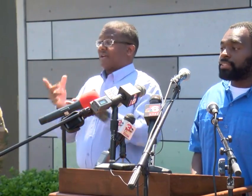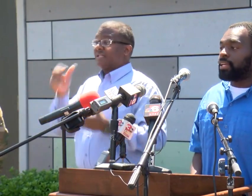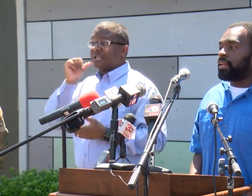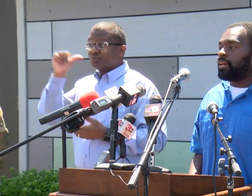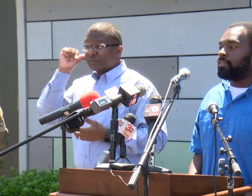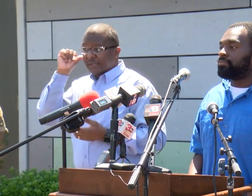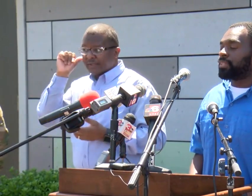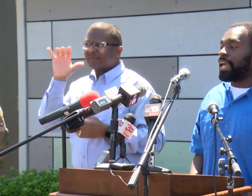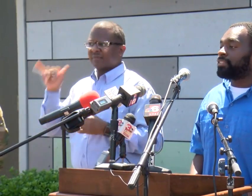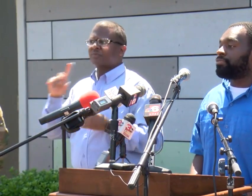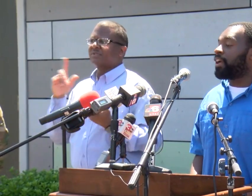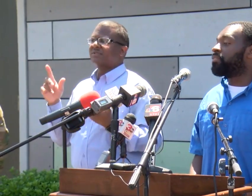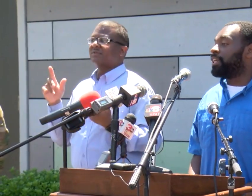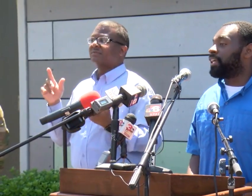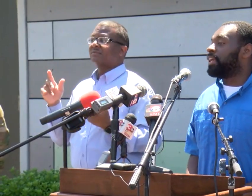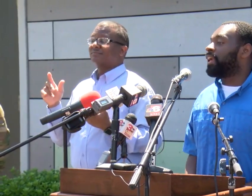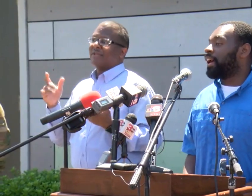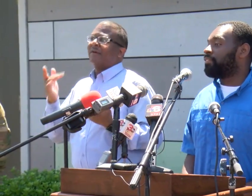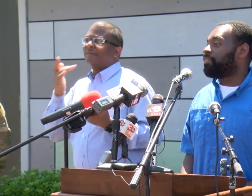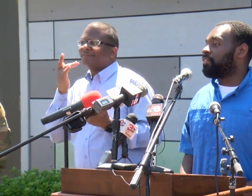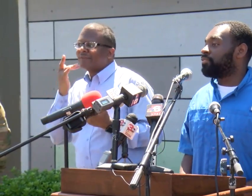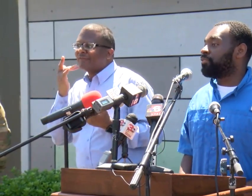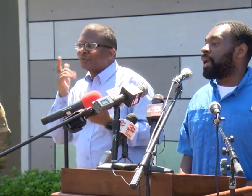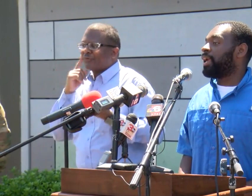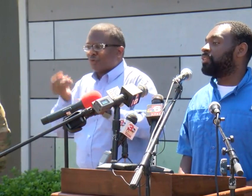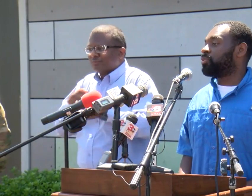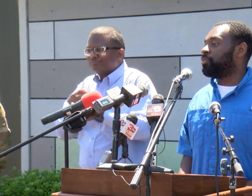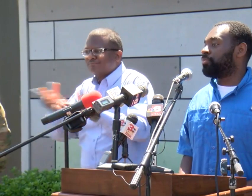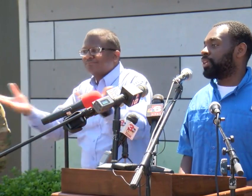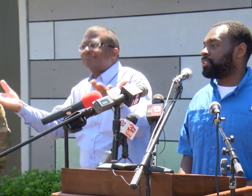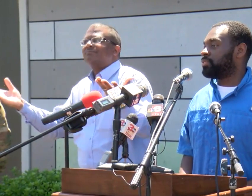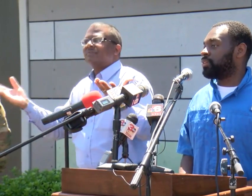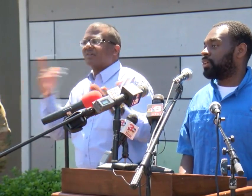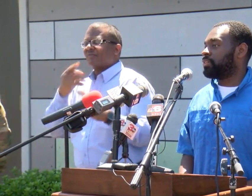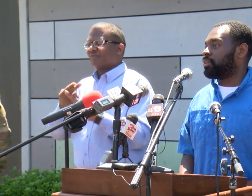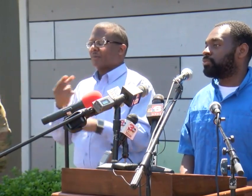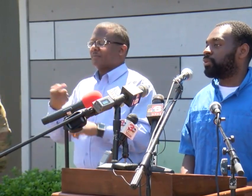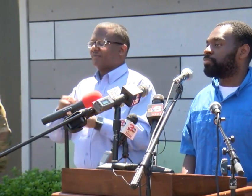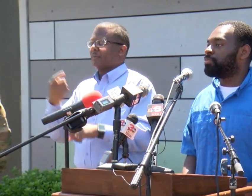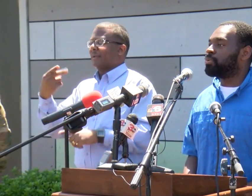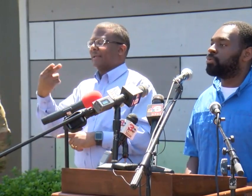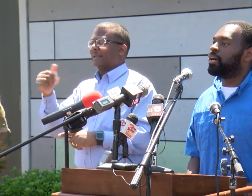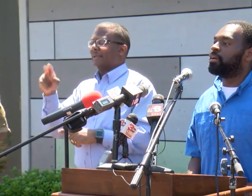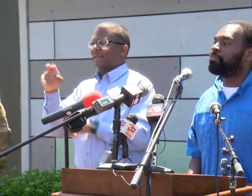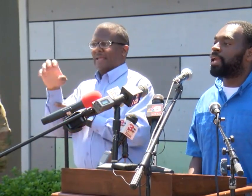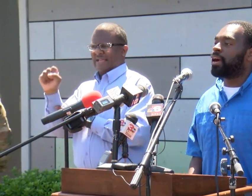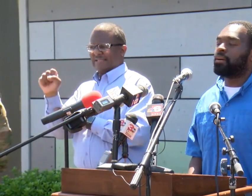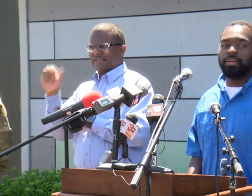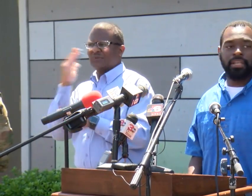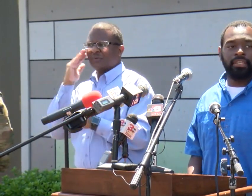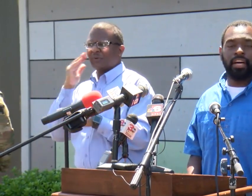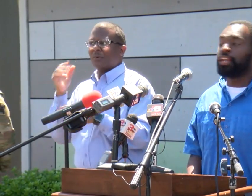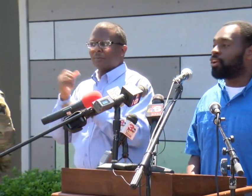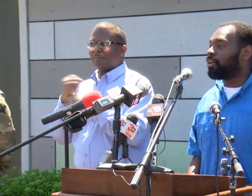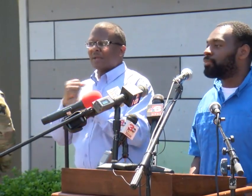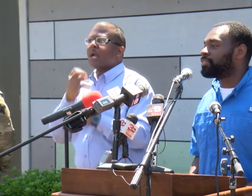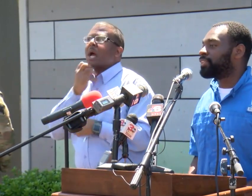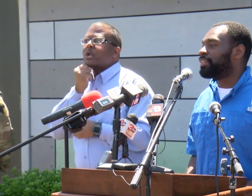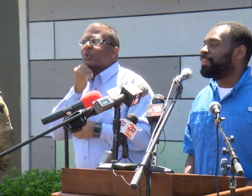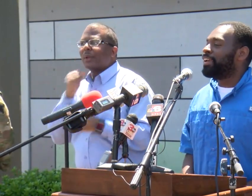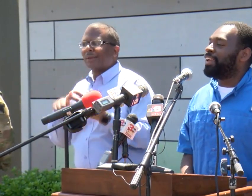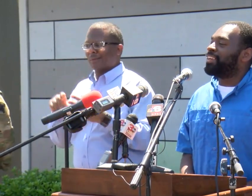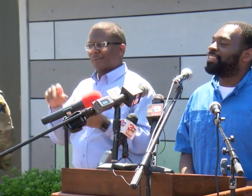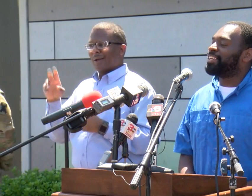yesterday as an in-kind favor from Haynes Corporation. Those are the people who make our